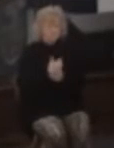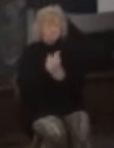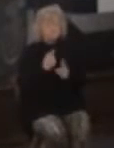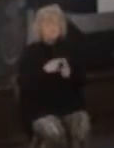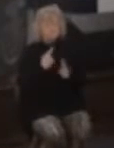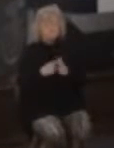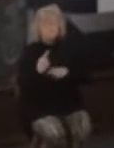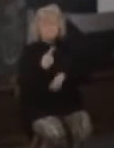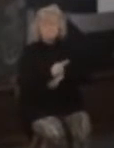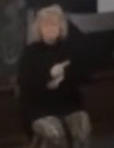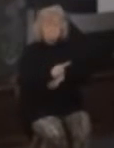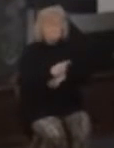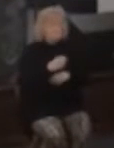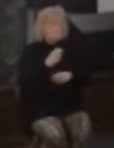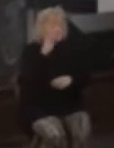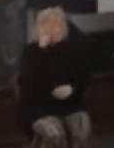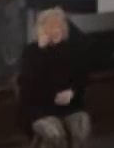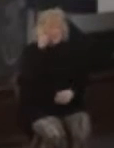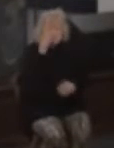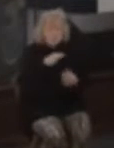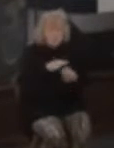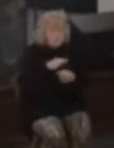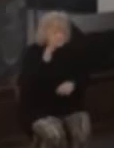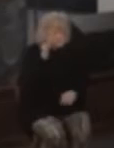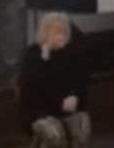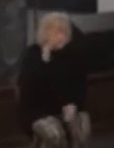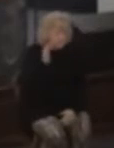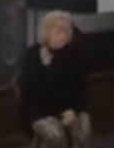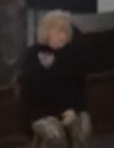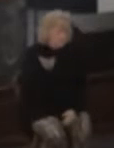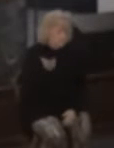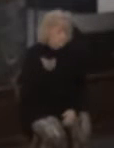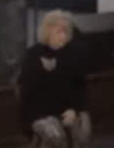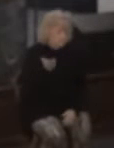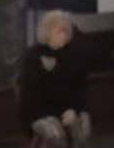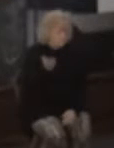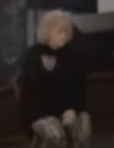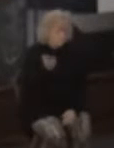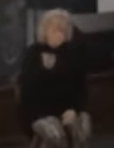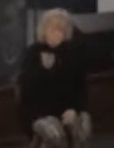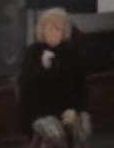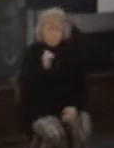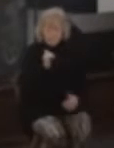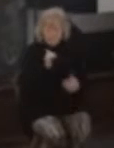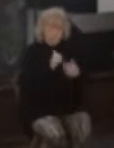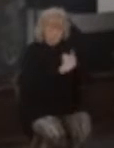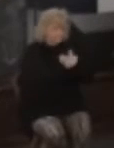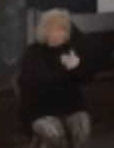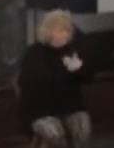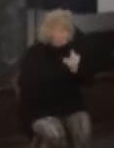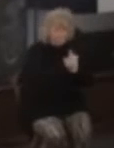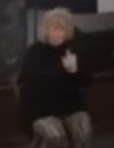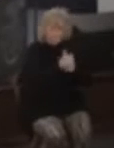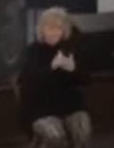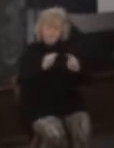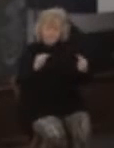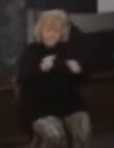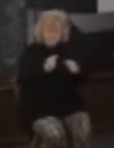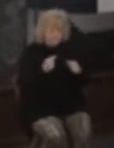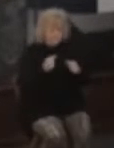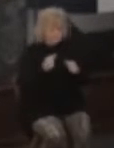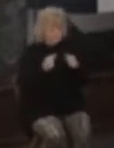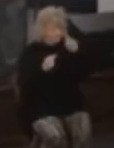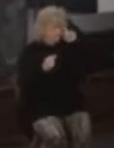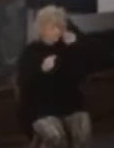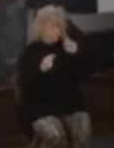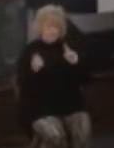an evil spirit, a synonym for that would be harmful. The next day, a harmful spirit from God